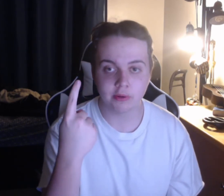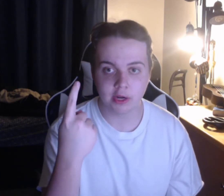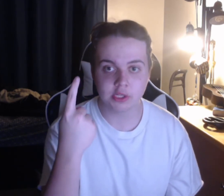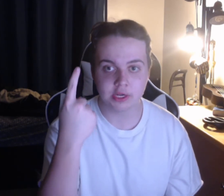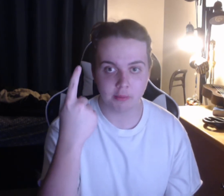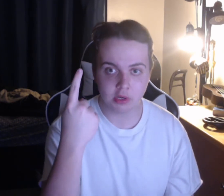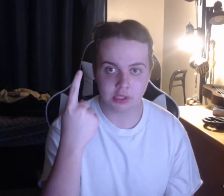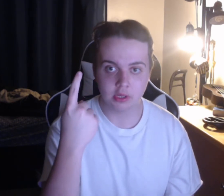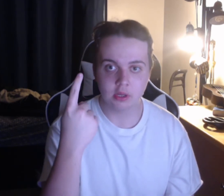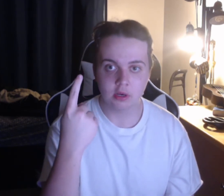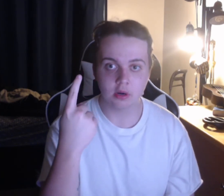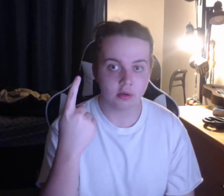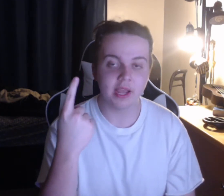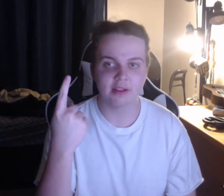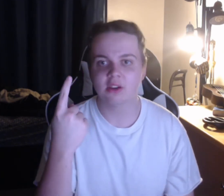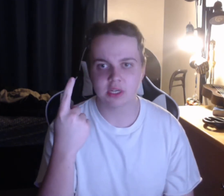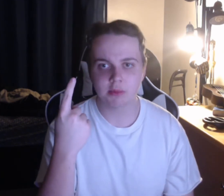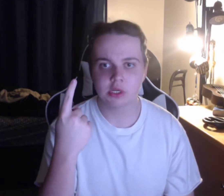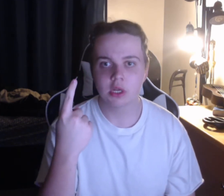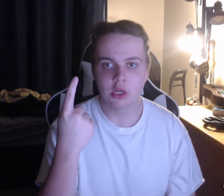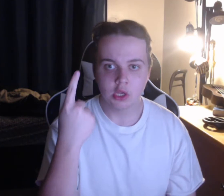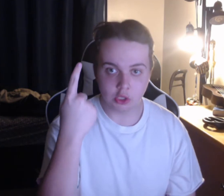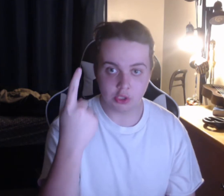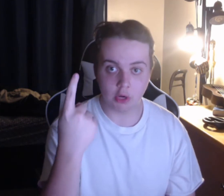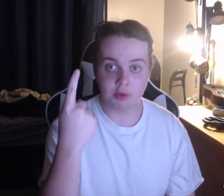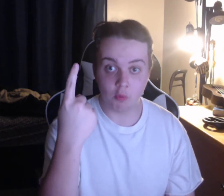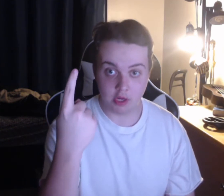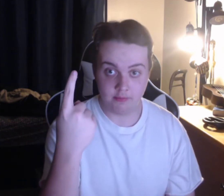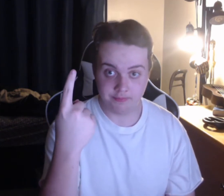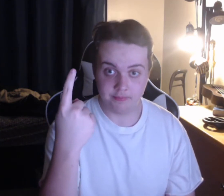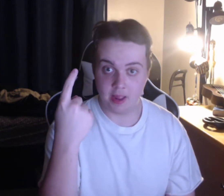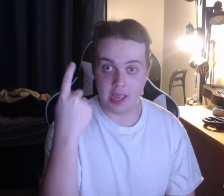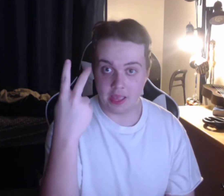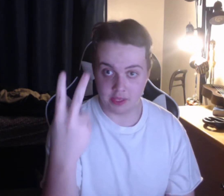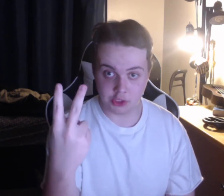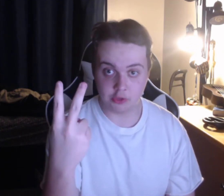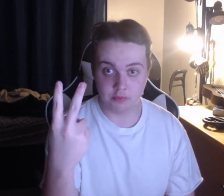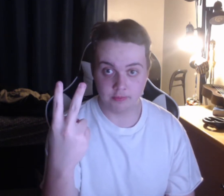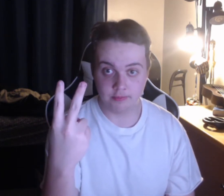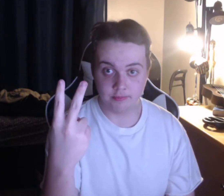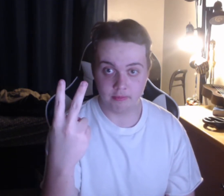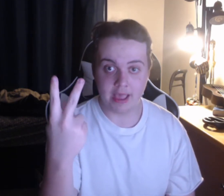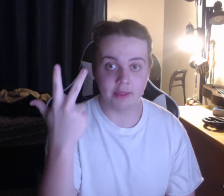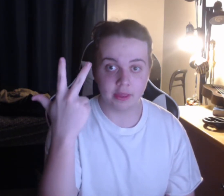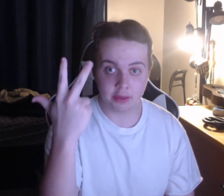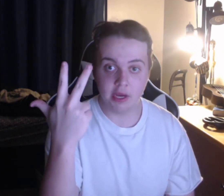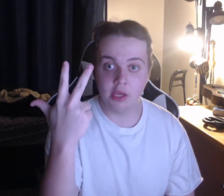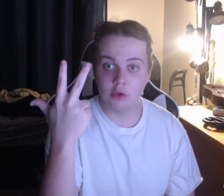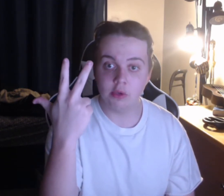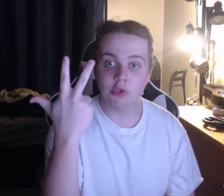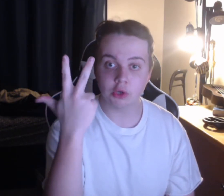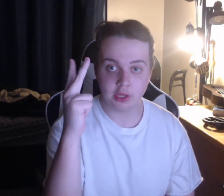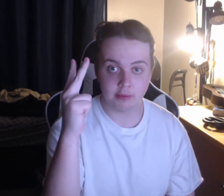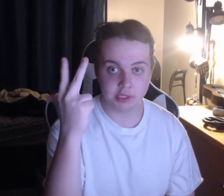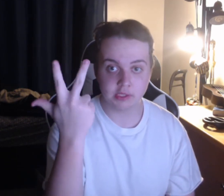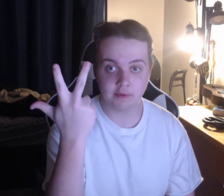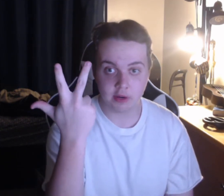and numbers. Letters and numbers. So you start with 1, and then 2, and then 3, you use your thumb. This is a very important